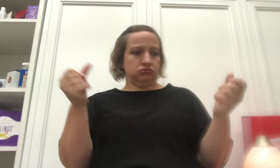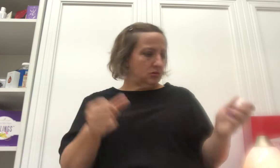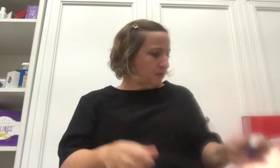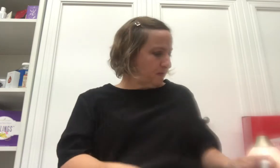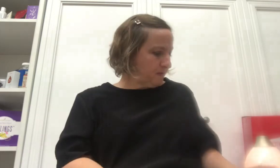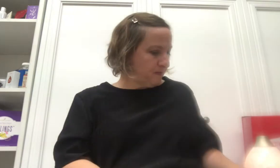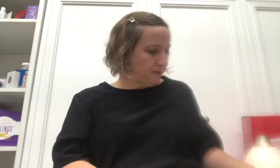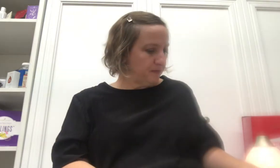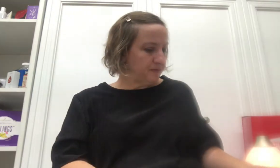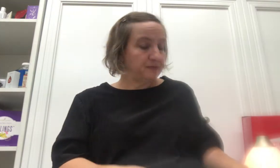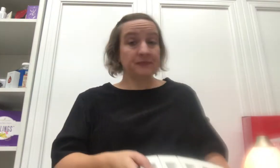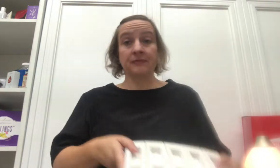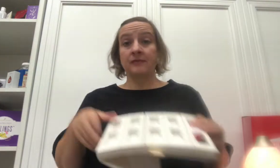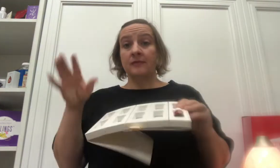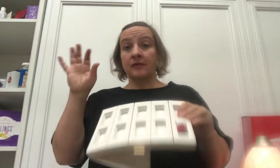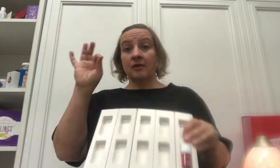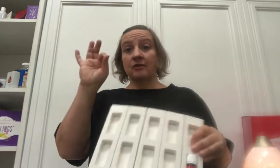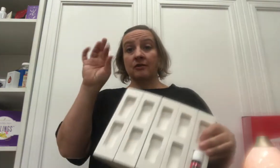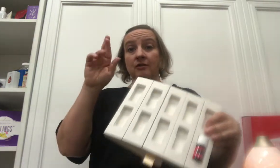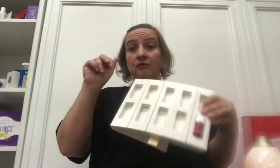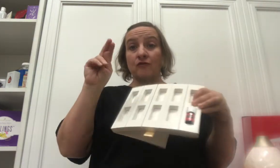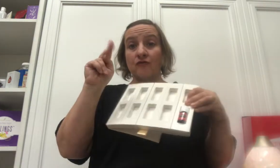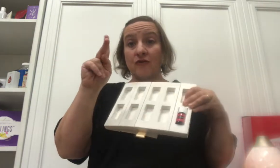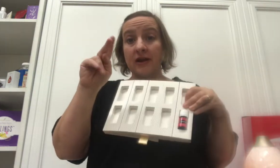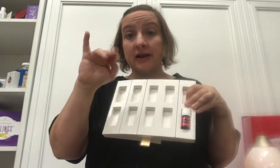notice that discomfort goes away right away.